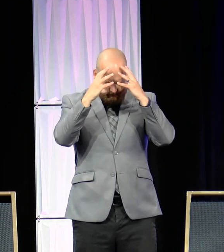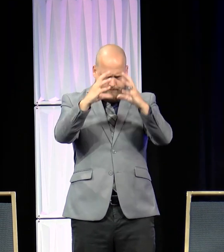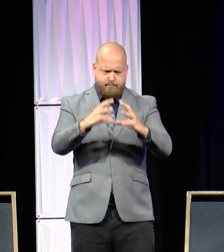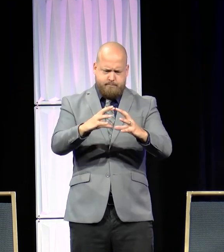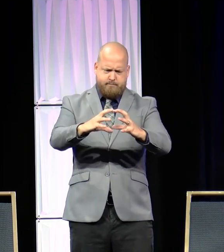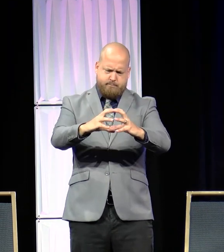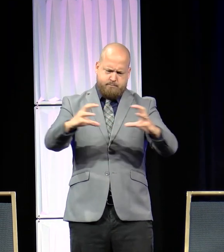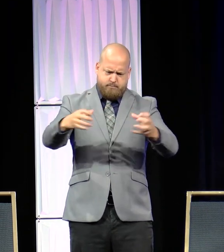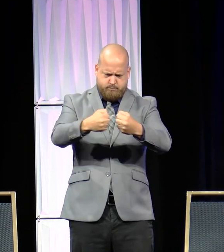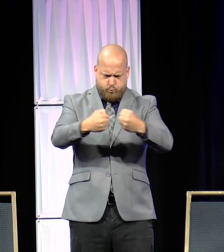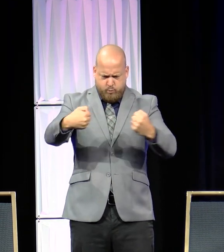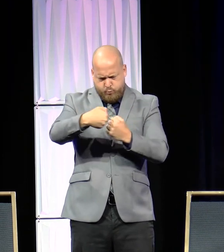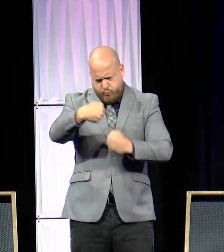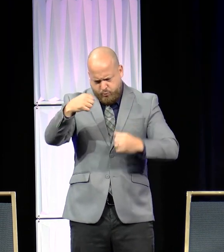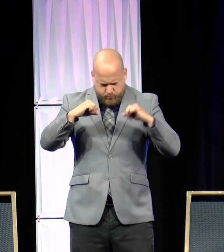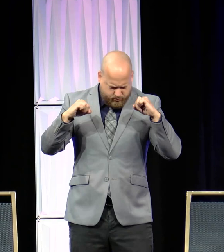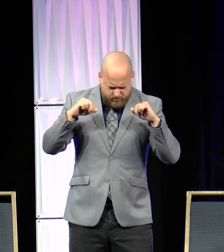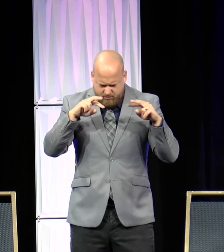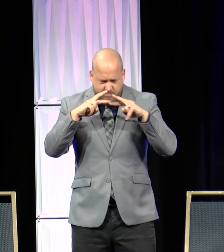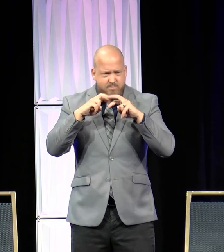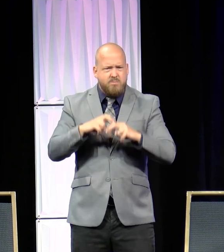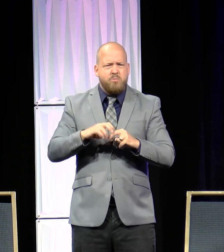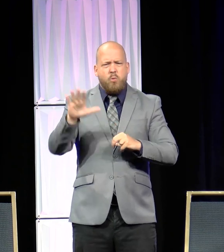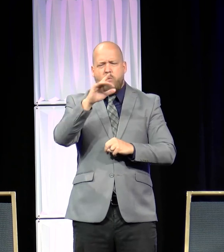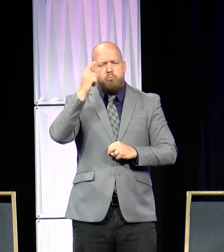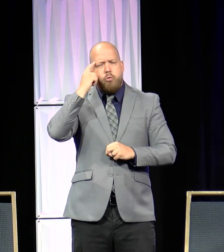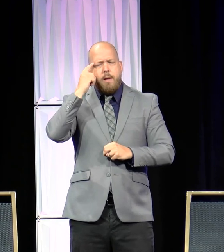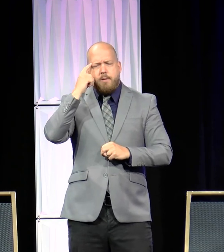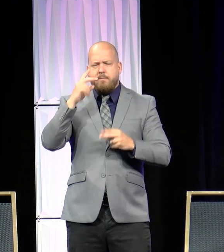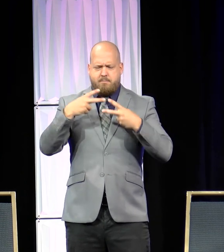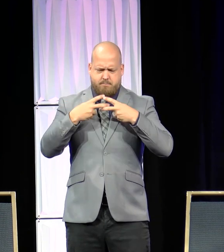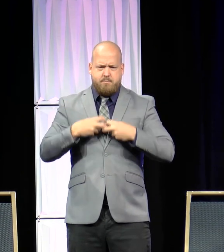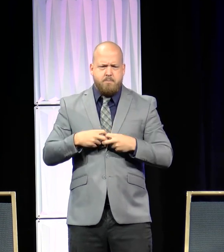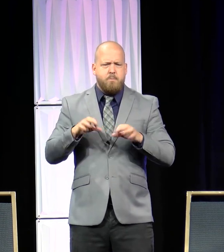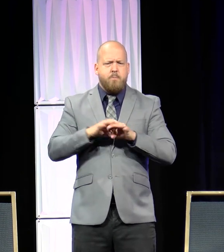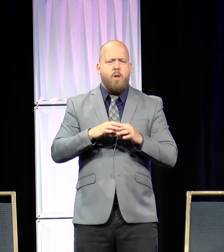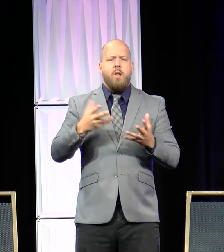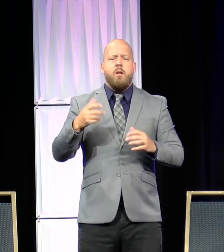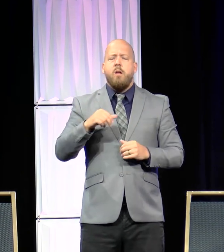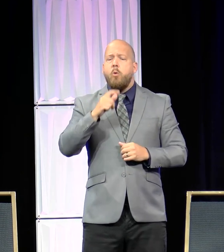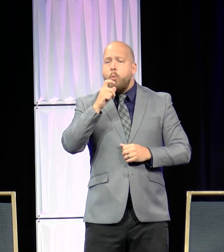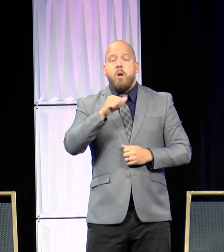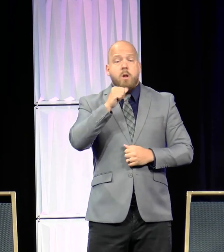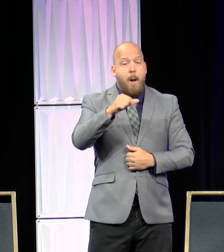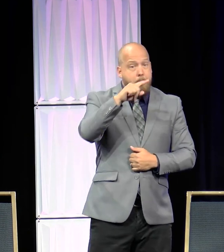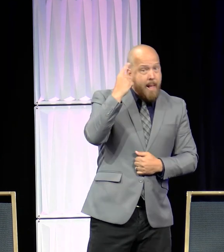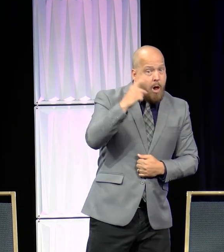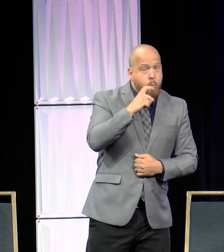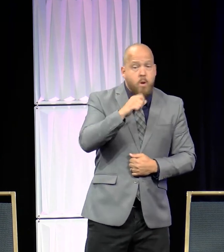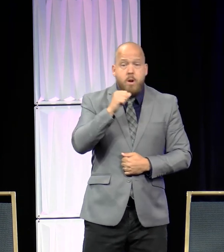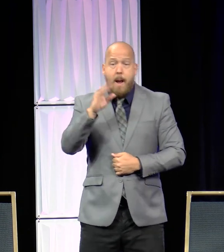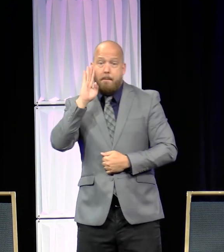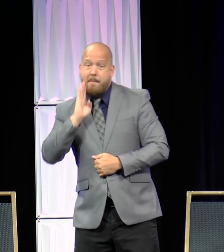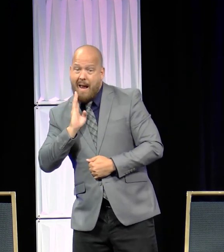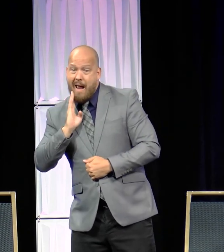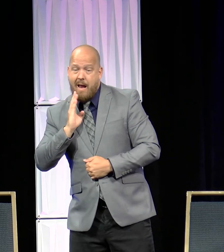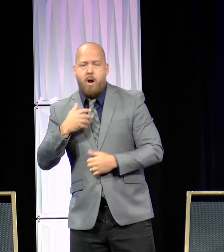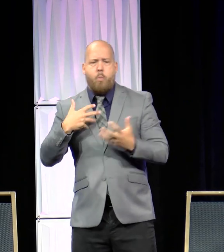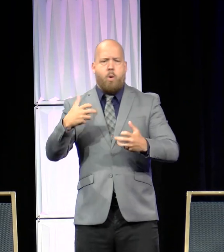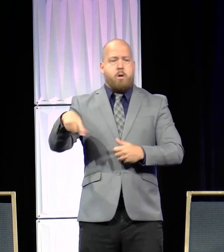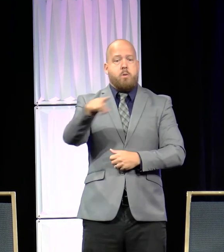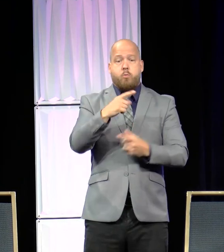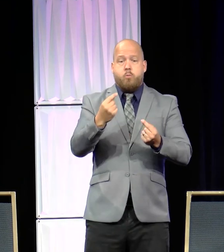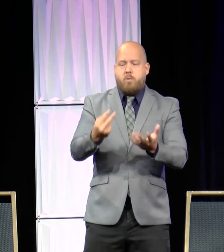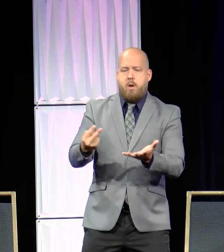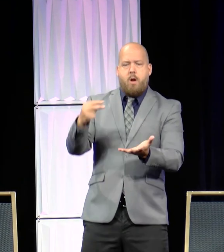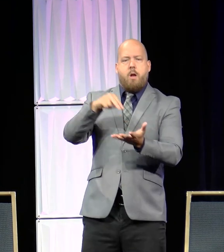room who is not black or brown to stand up and give some flowers to these black and